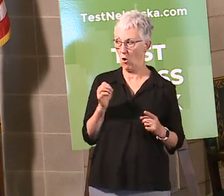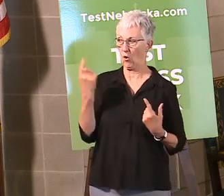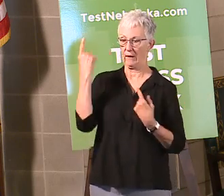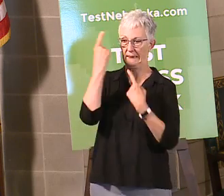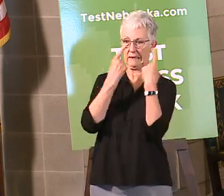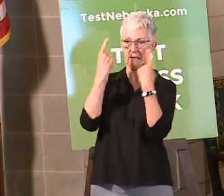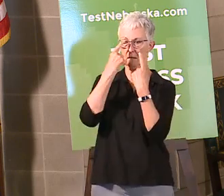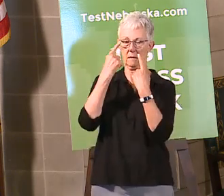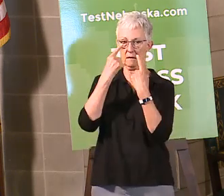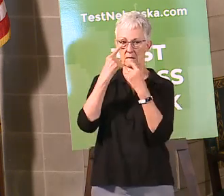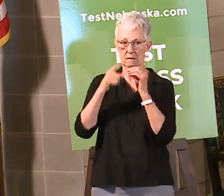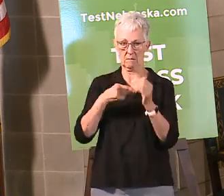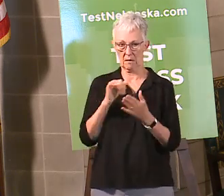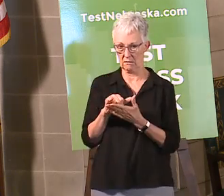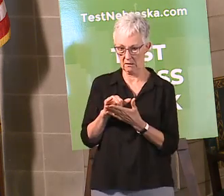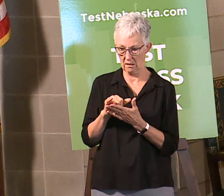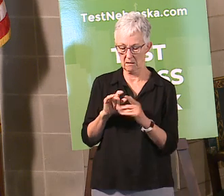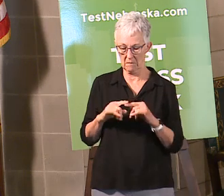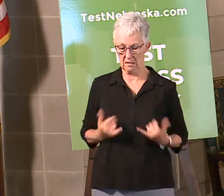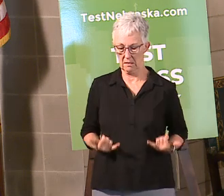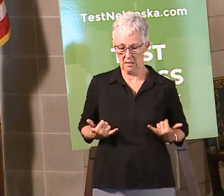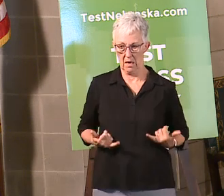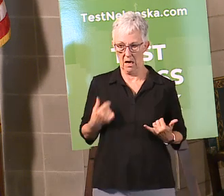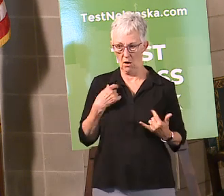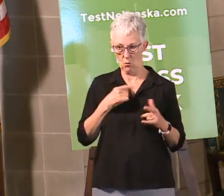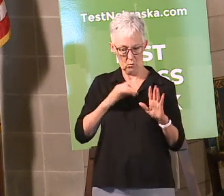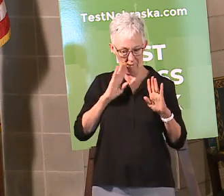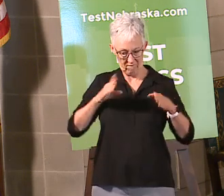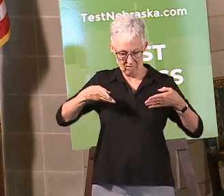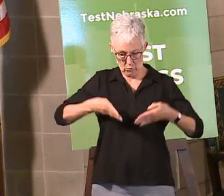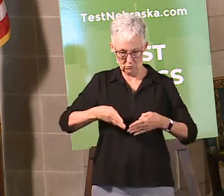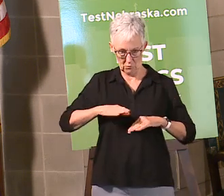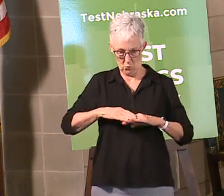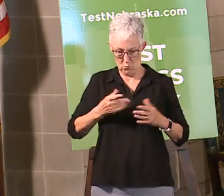really focused on the initial surge we have. And,